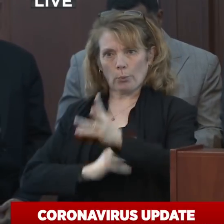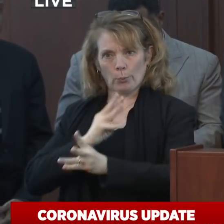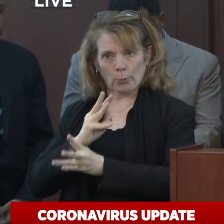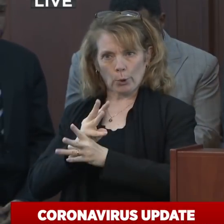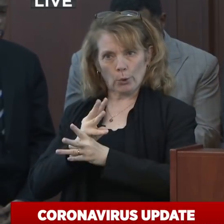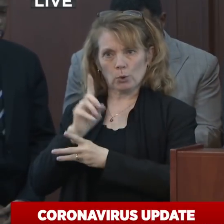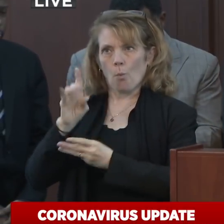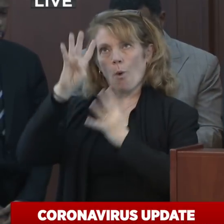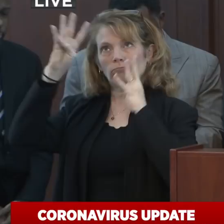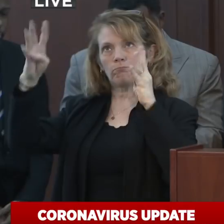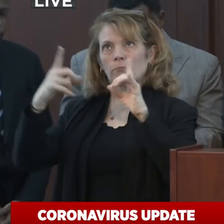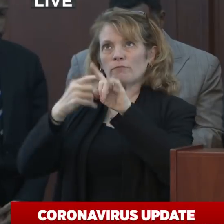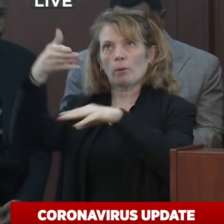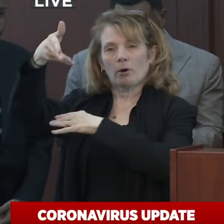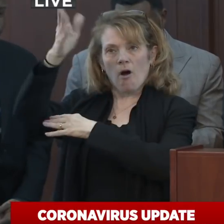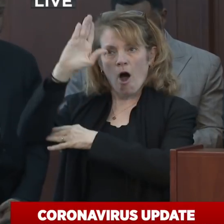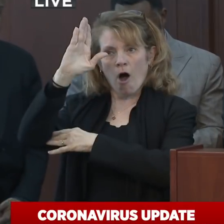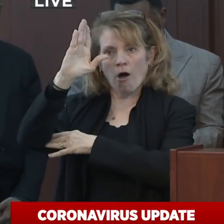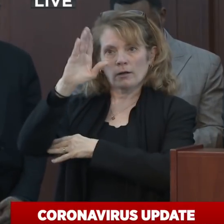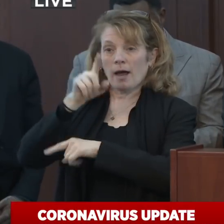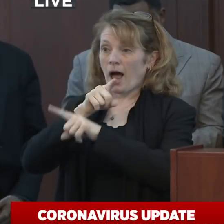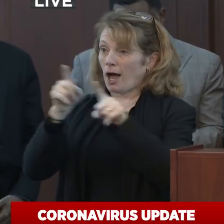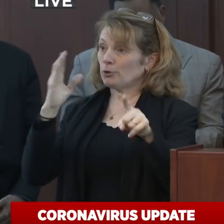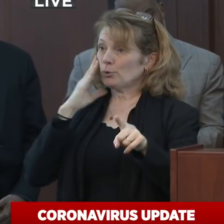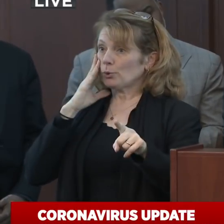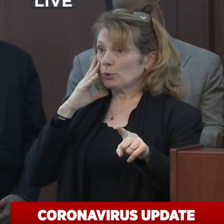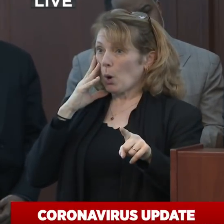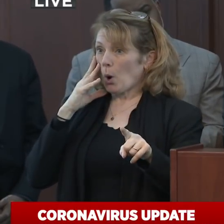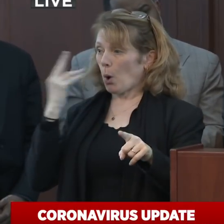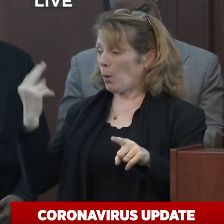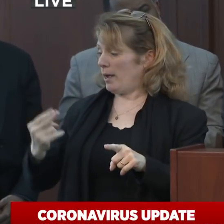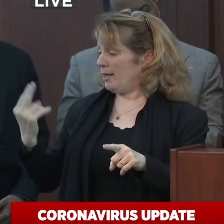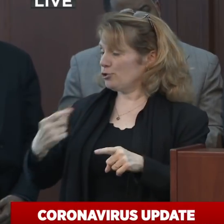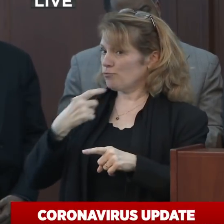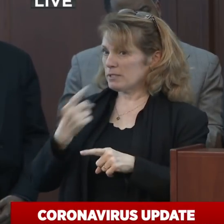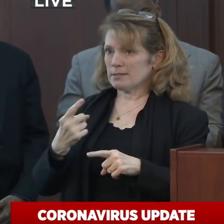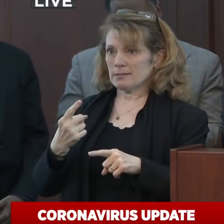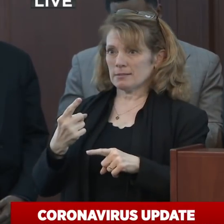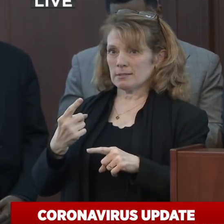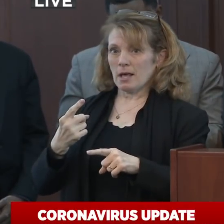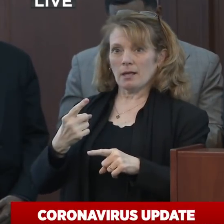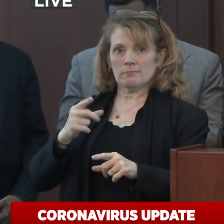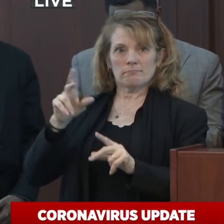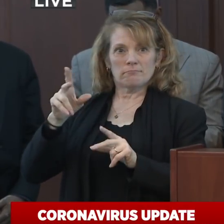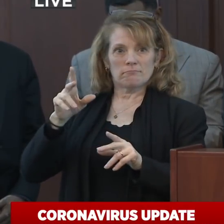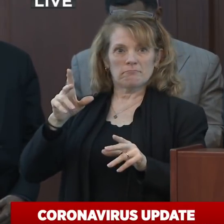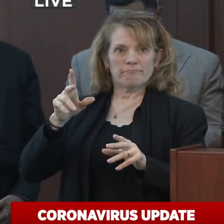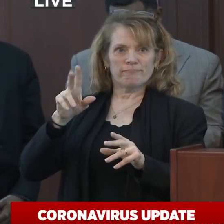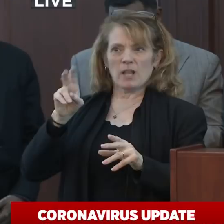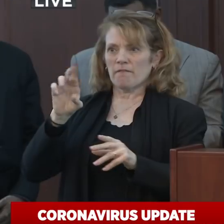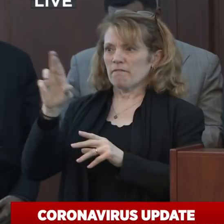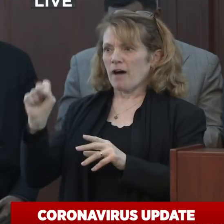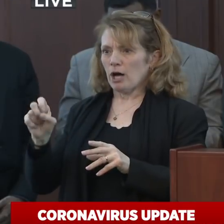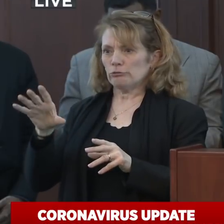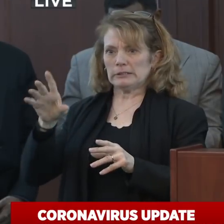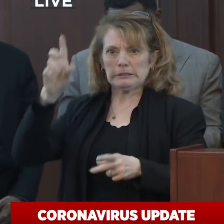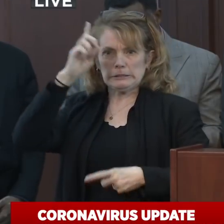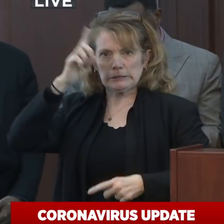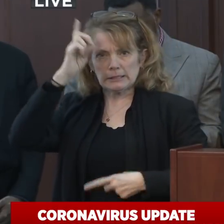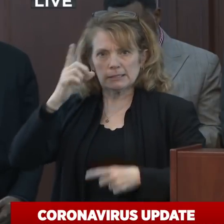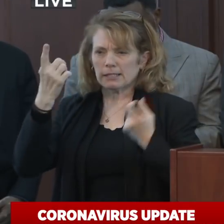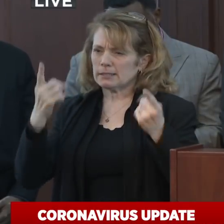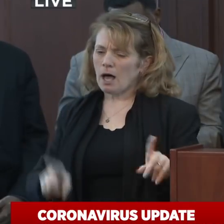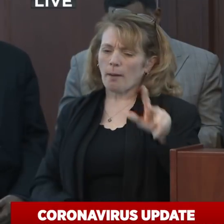if you see the history, this type of episode came long time ago, how they prevent it. So we follow